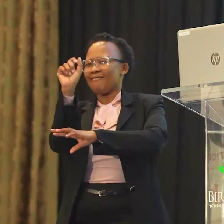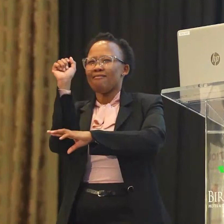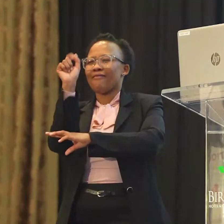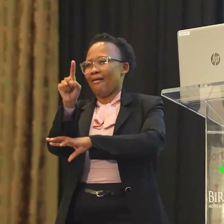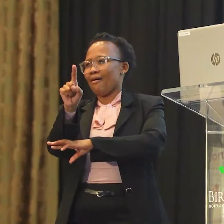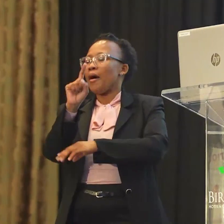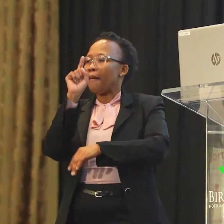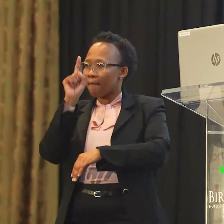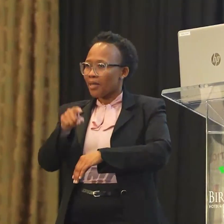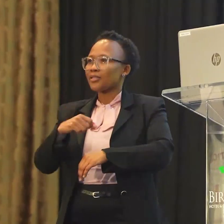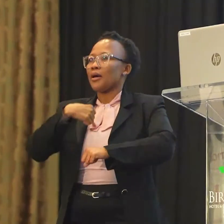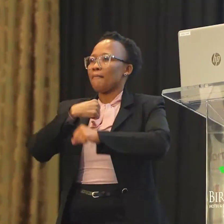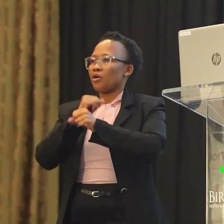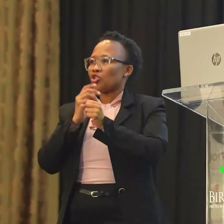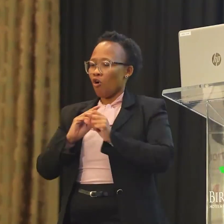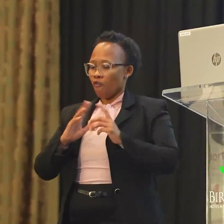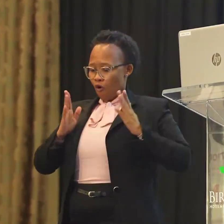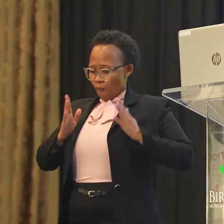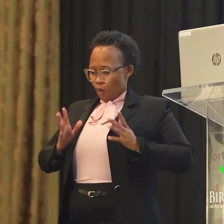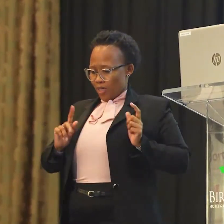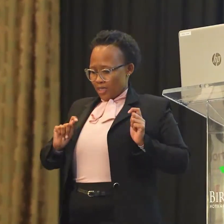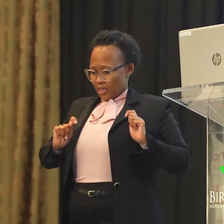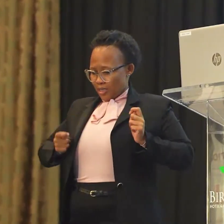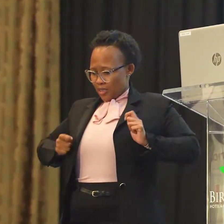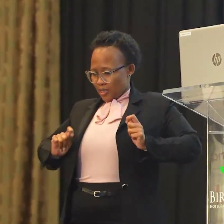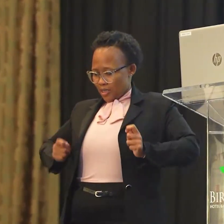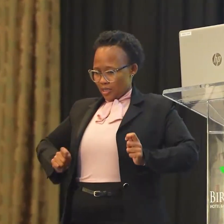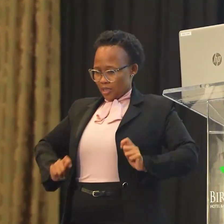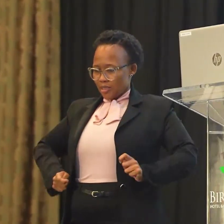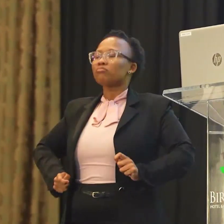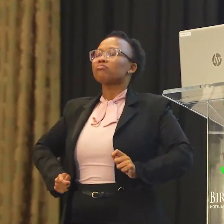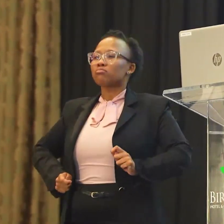services like hormonal care is available in the primary health care.